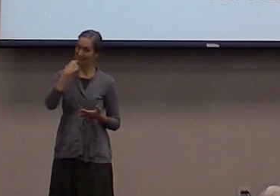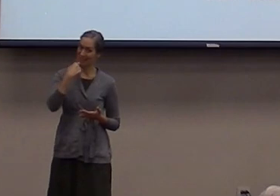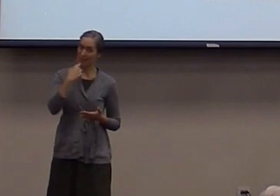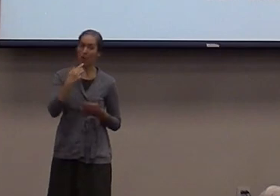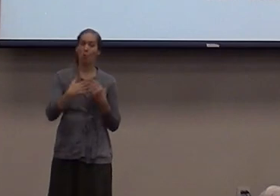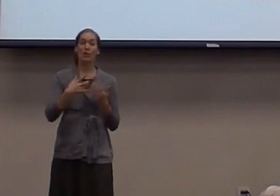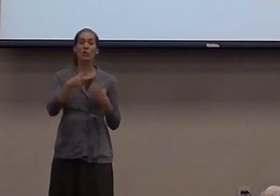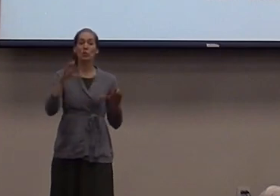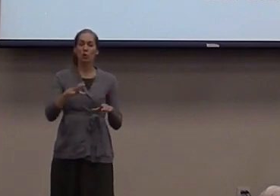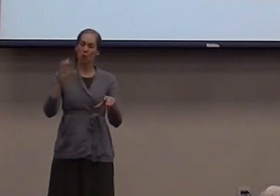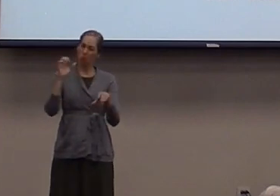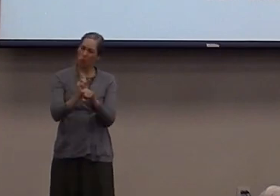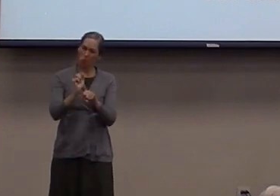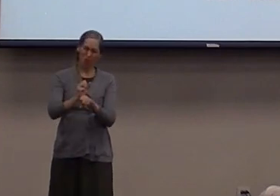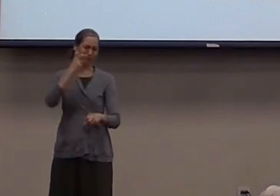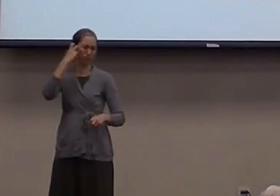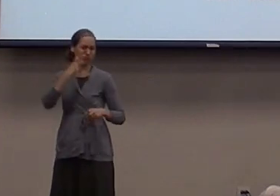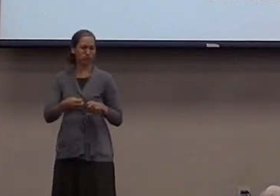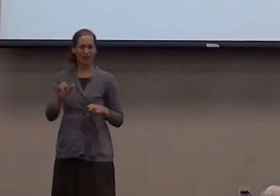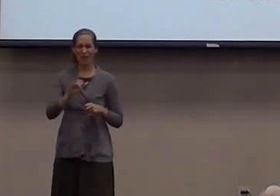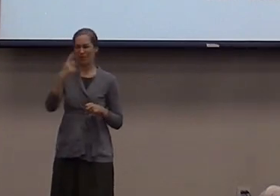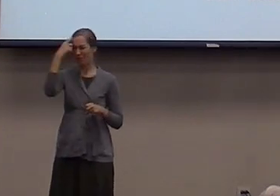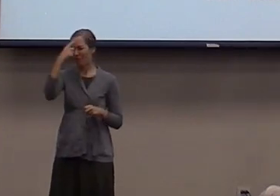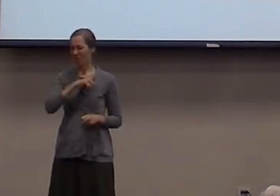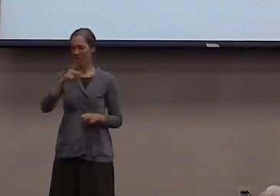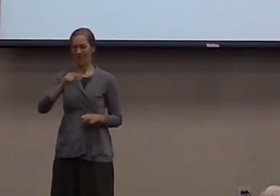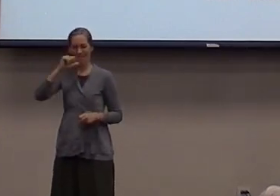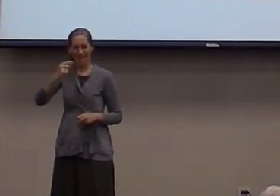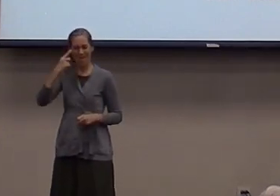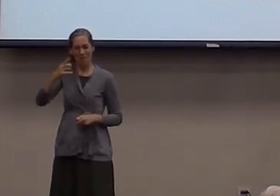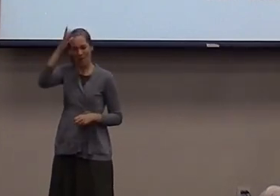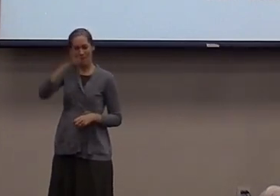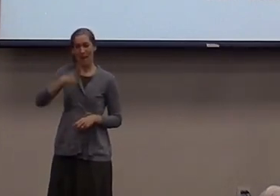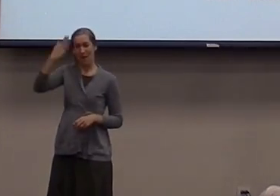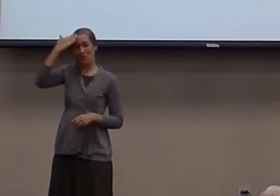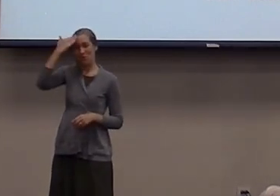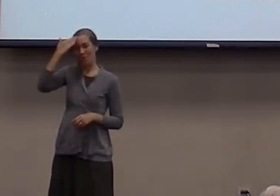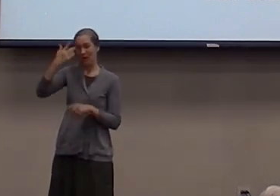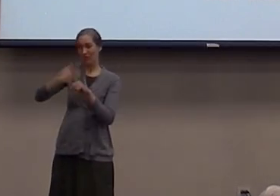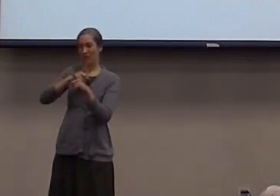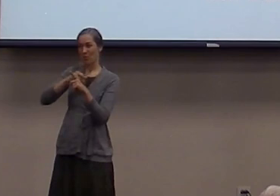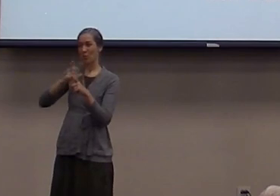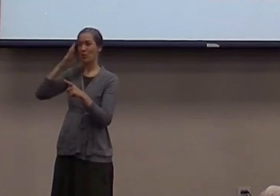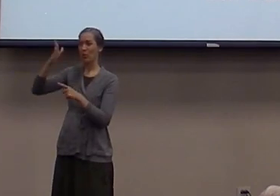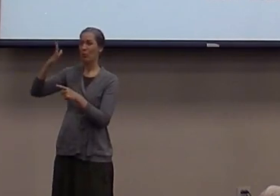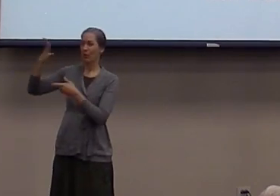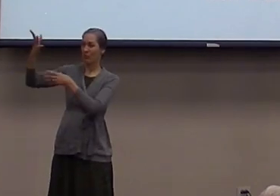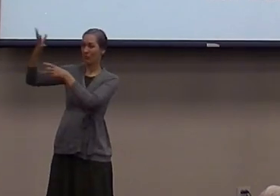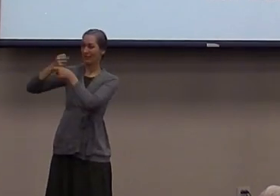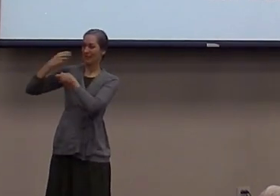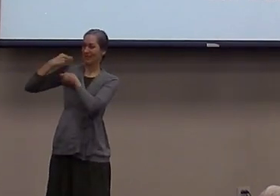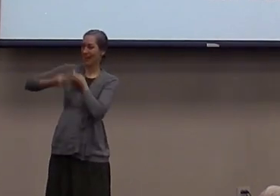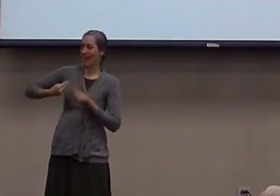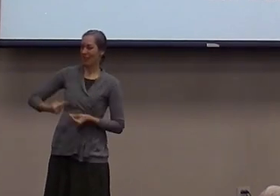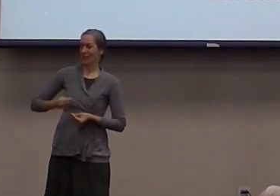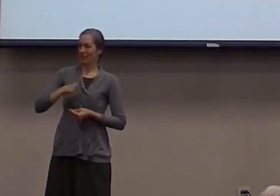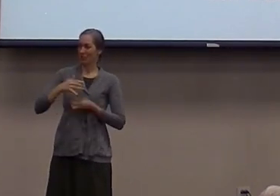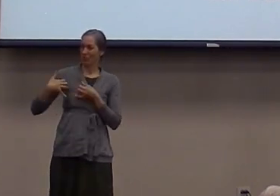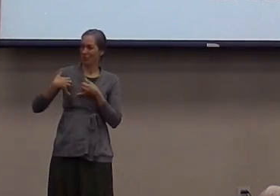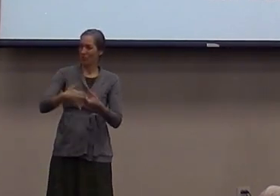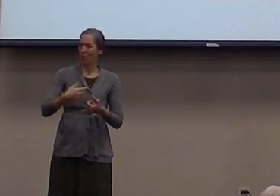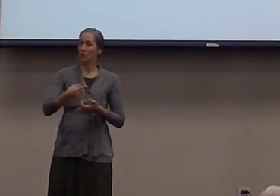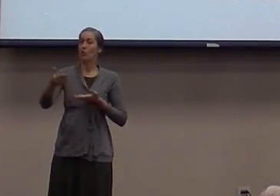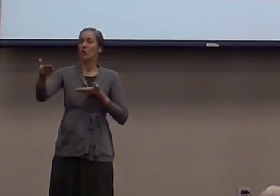work heartily, as for the Lord and not for men. Knowing from the Lord you will receive the inheritance as your reward. You are serving the